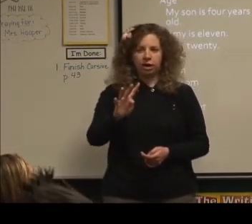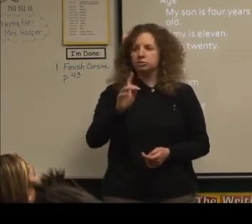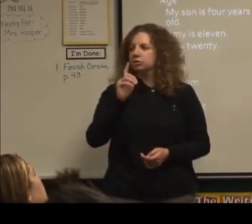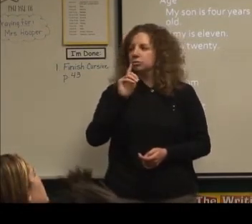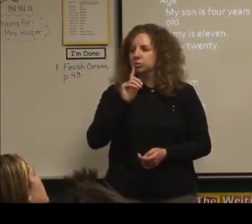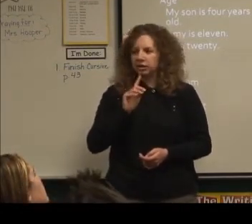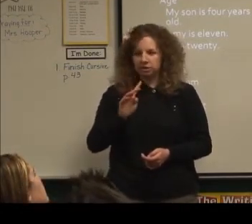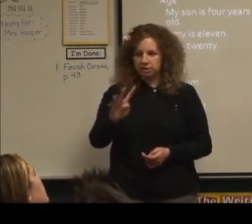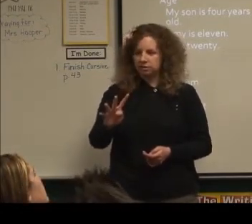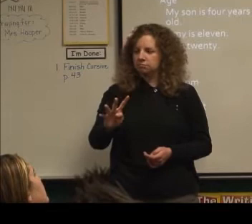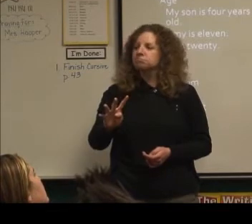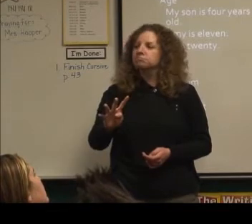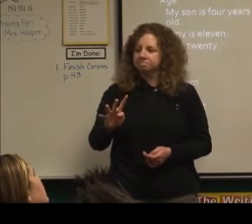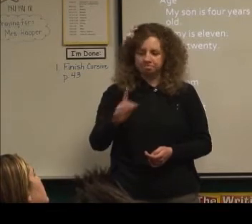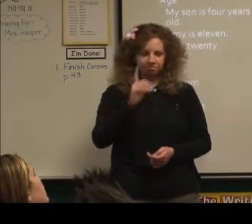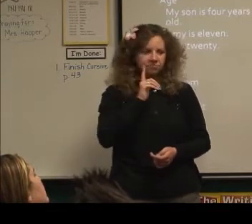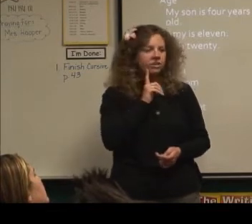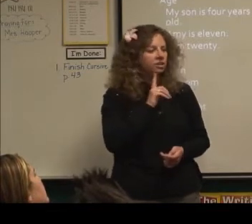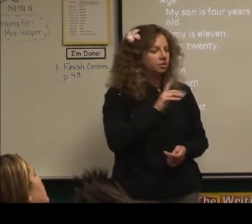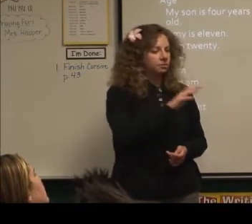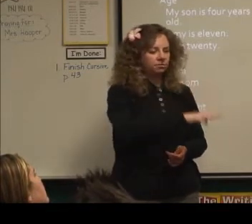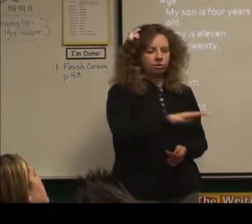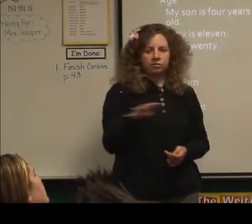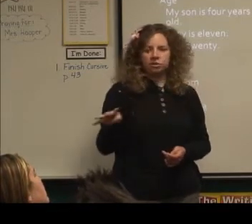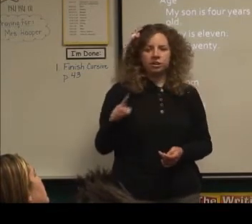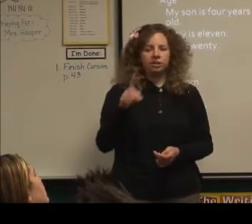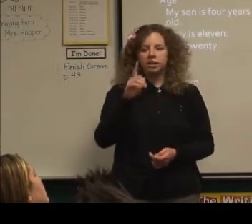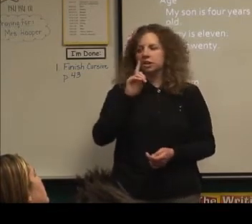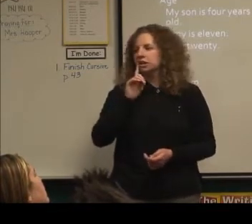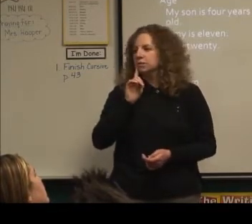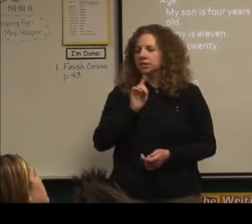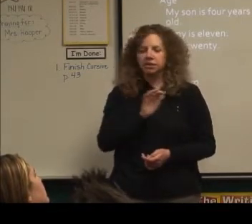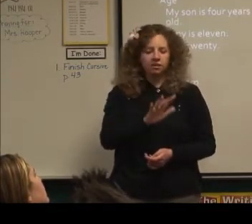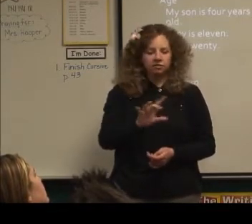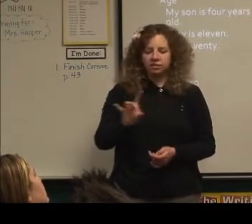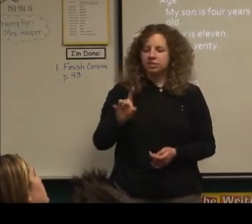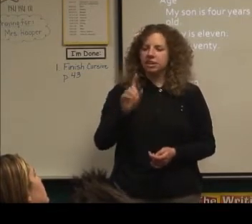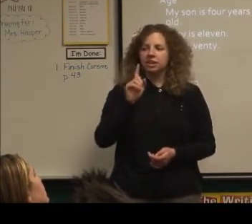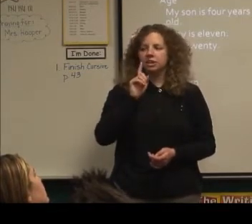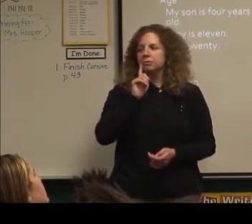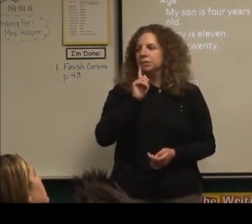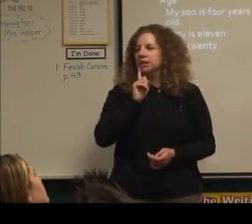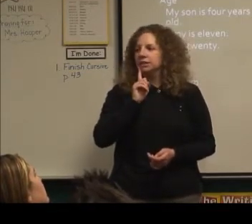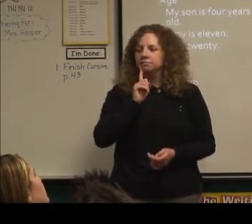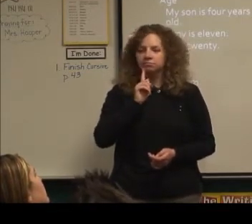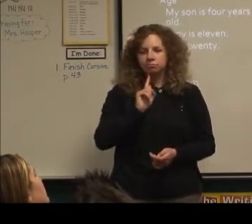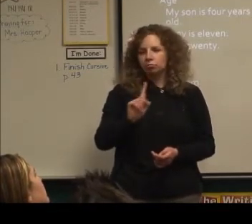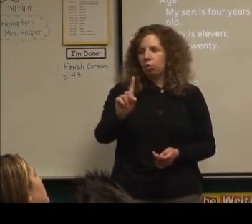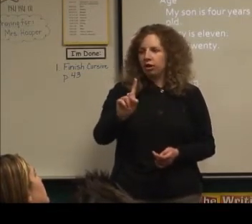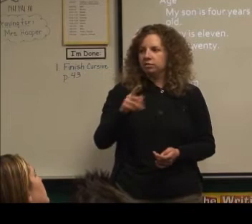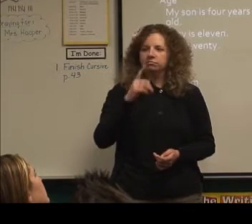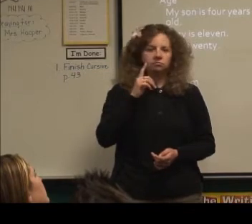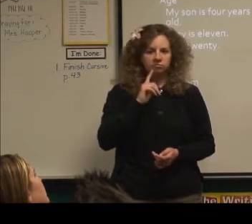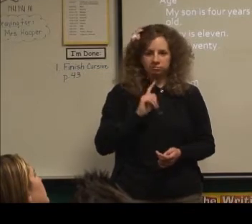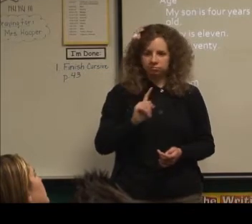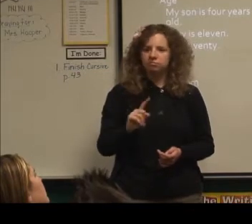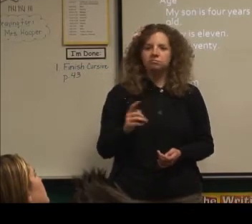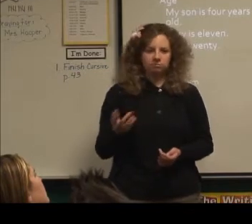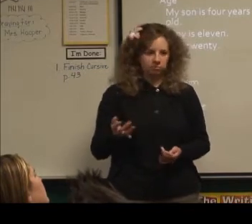out to whatever it is. Okay. Could be 44 down here, it could be 58, it could be 1, just